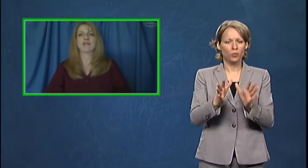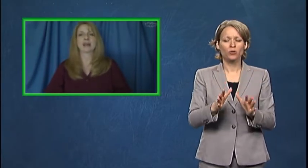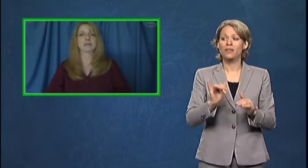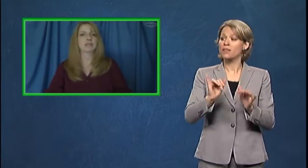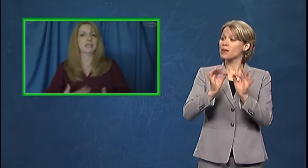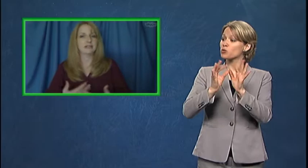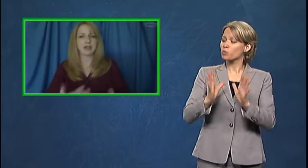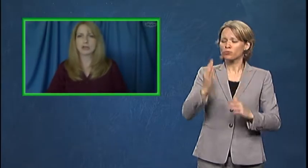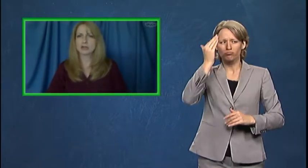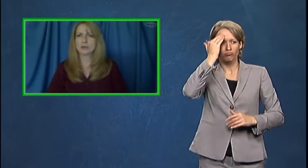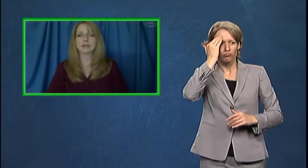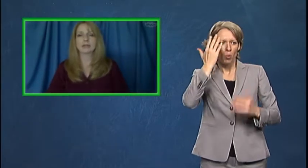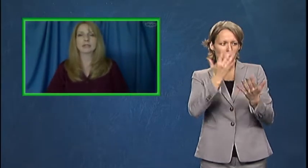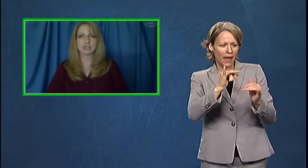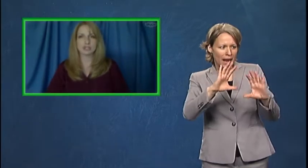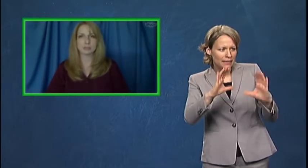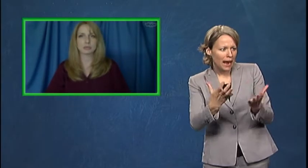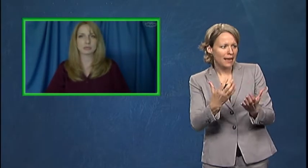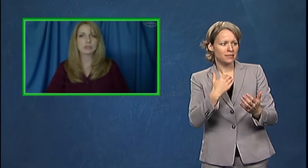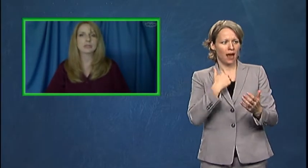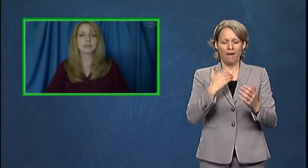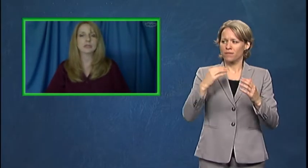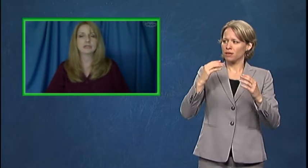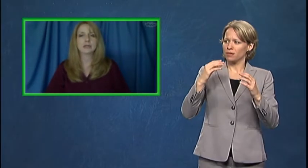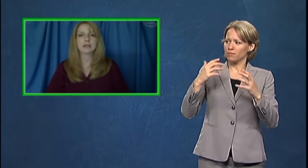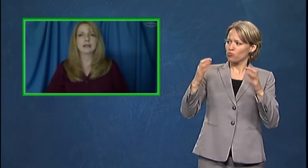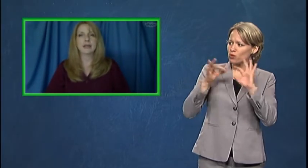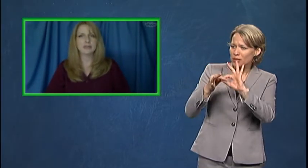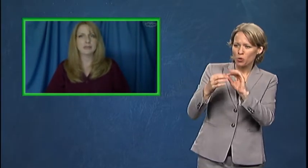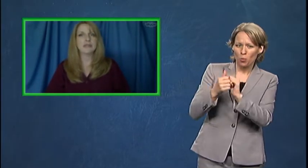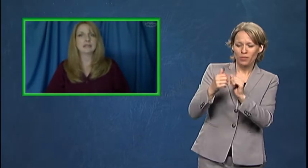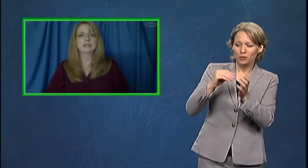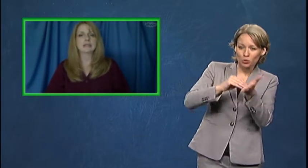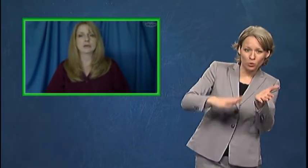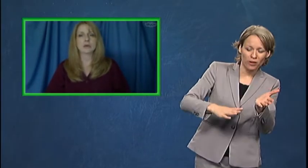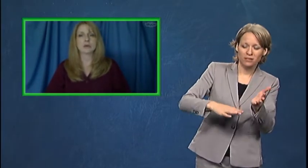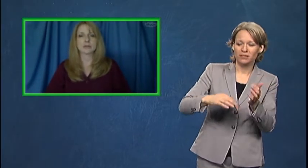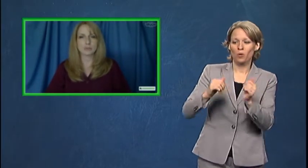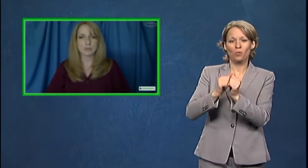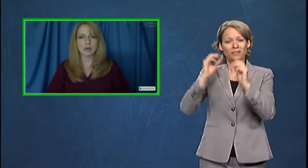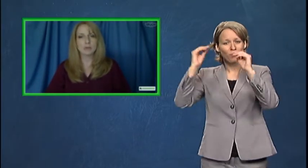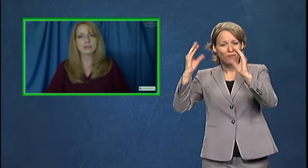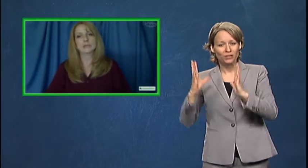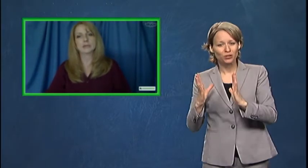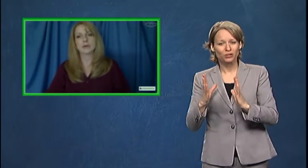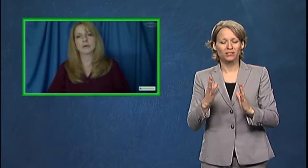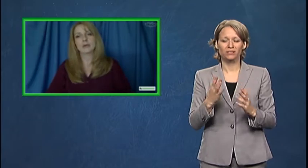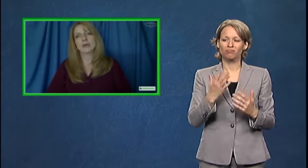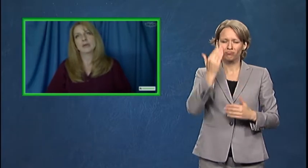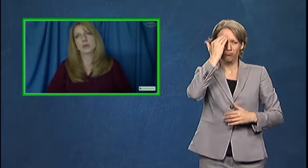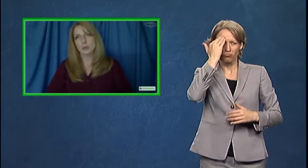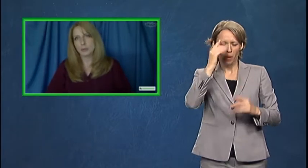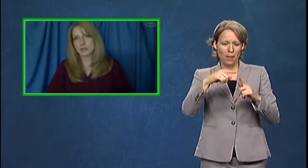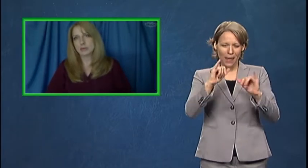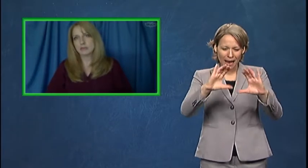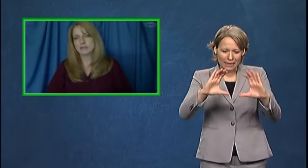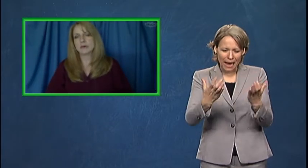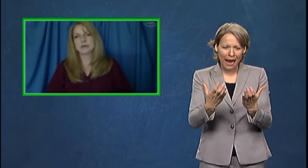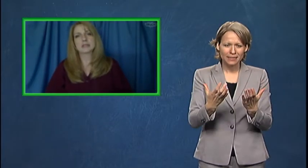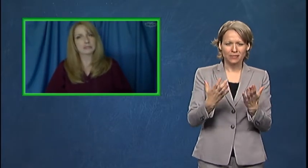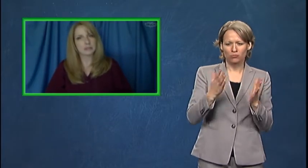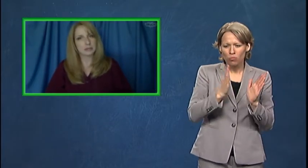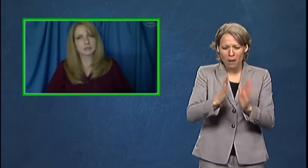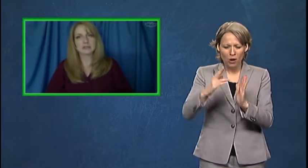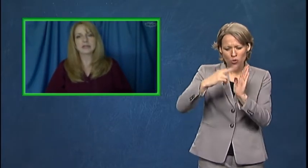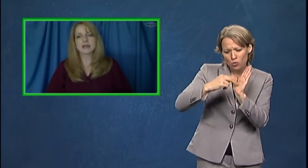with the faculty, and that ongoing relationship with the student, and they're invested in the course as well. So we chose to